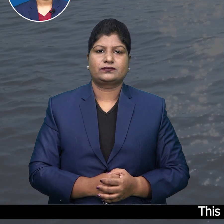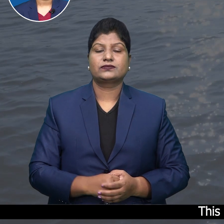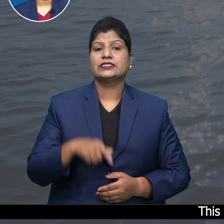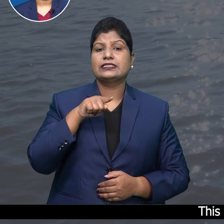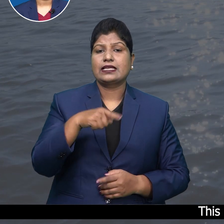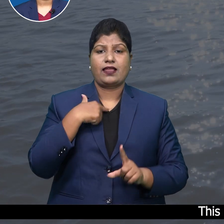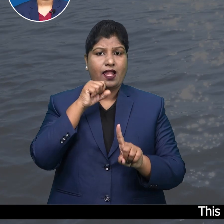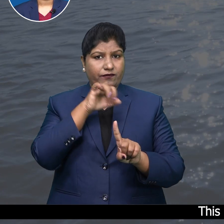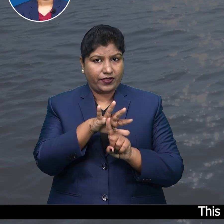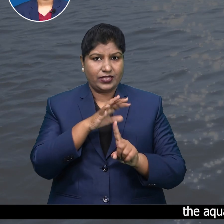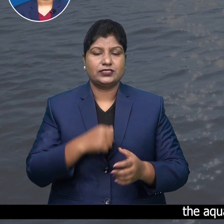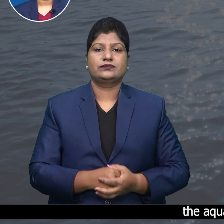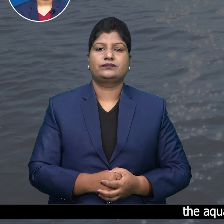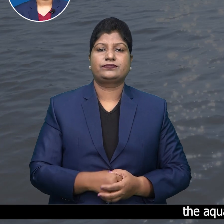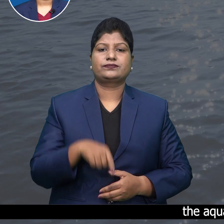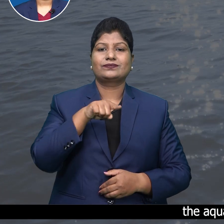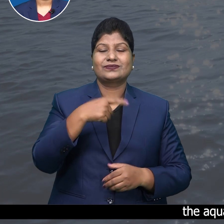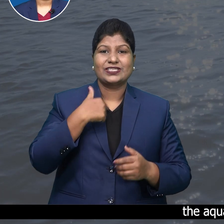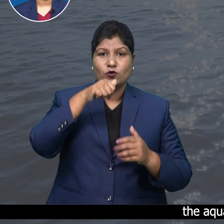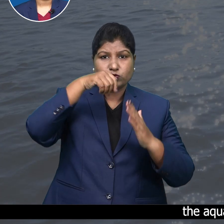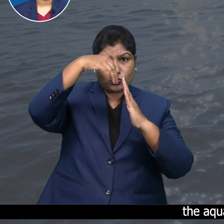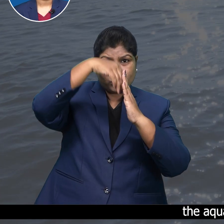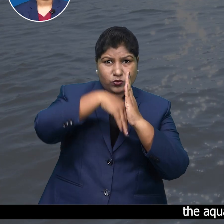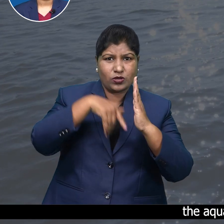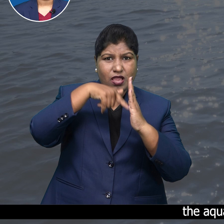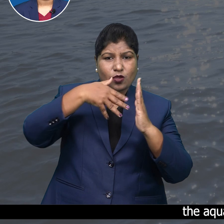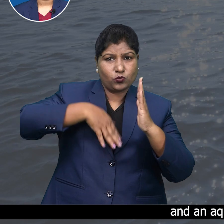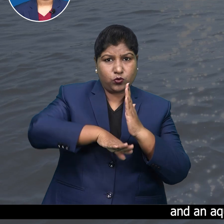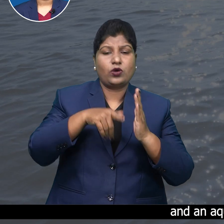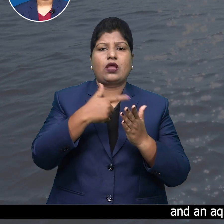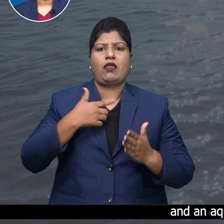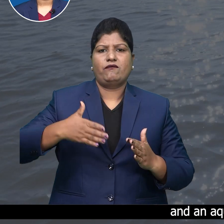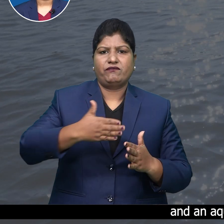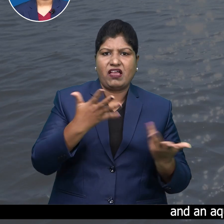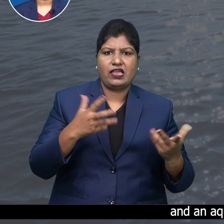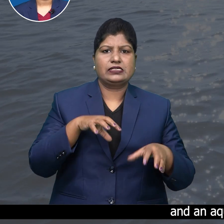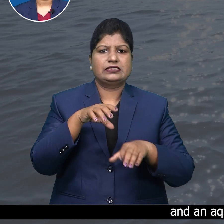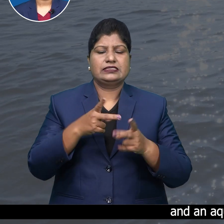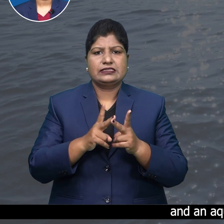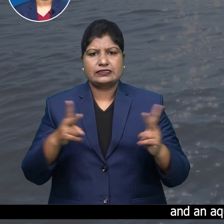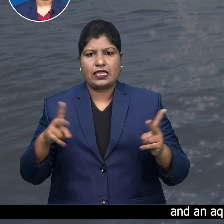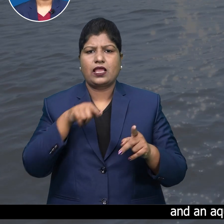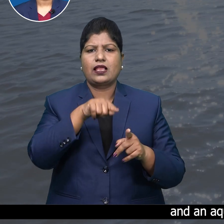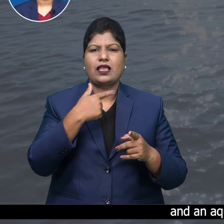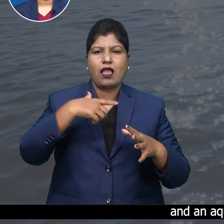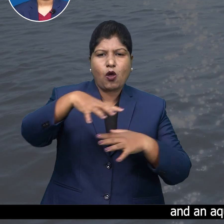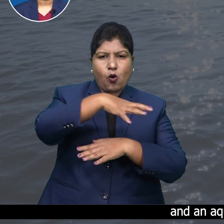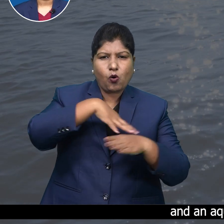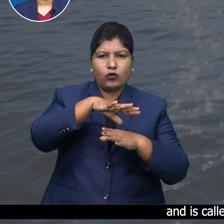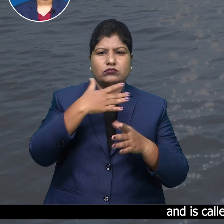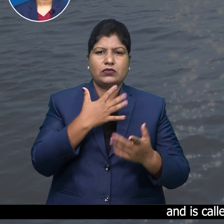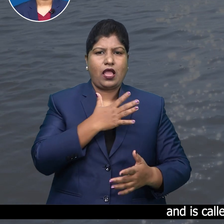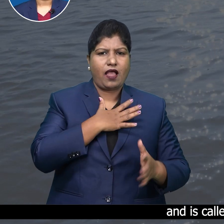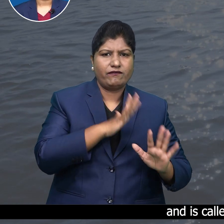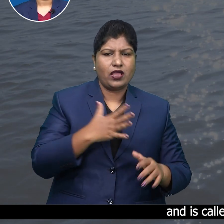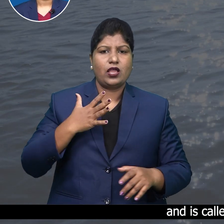This may affect the aquatic organisms and an aquatic ecosystem